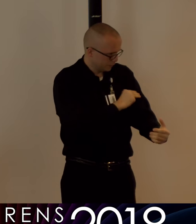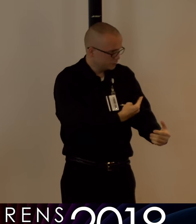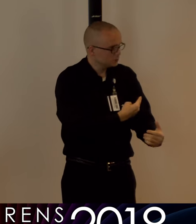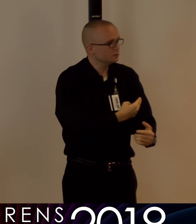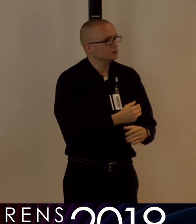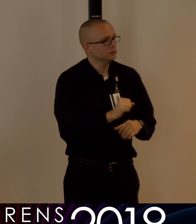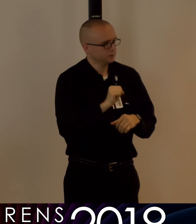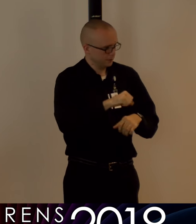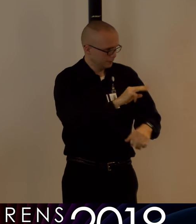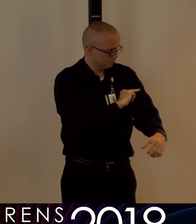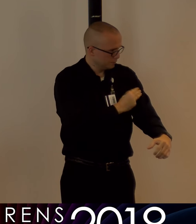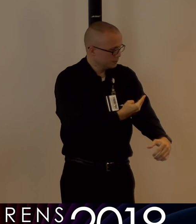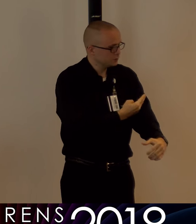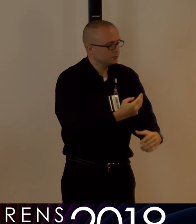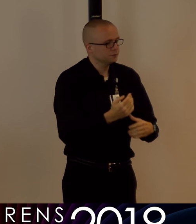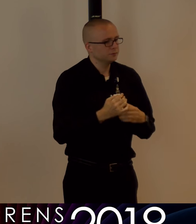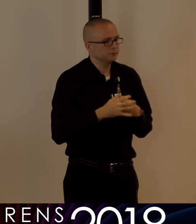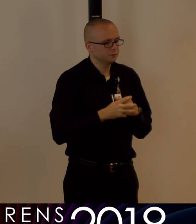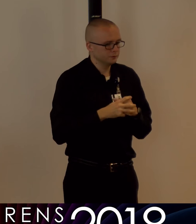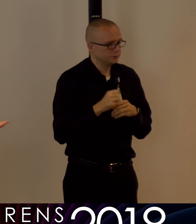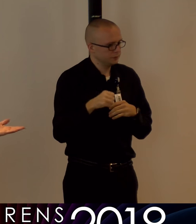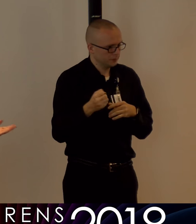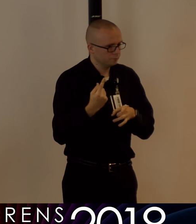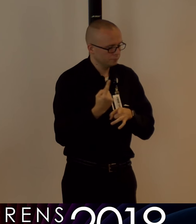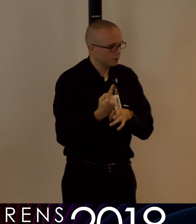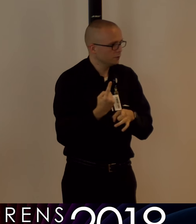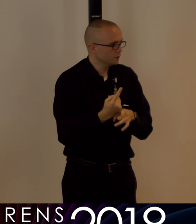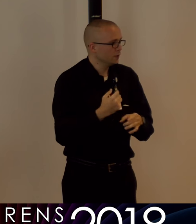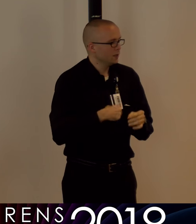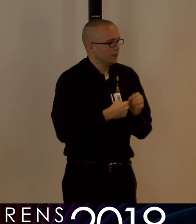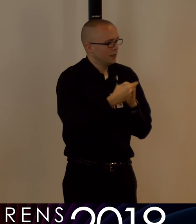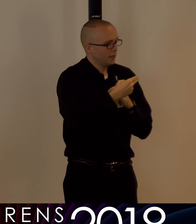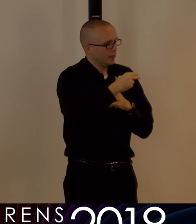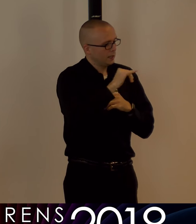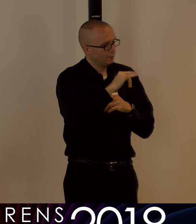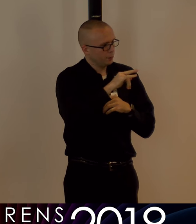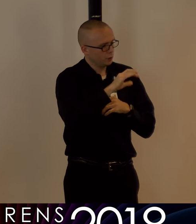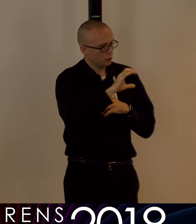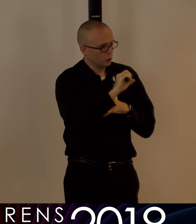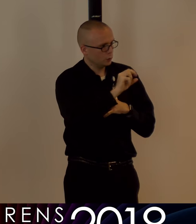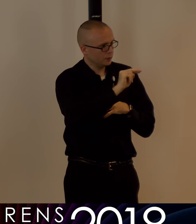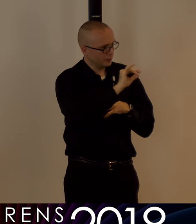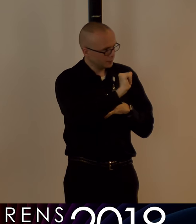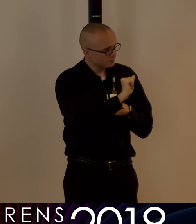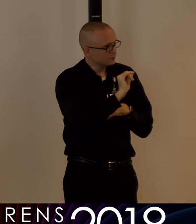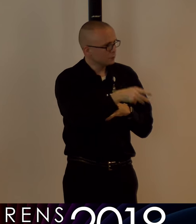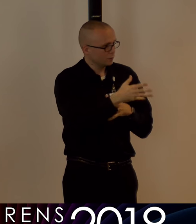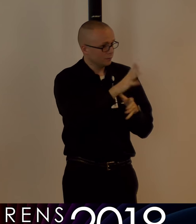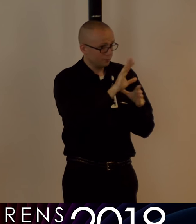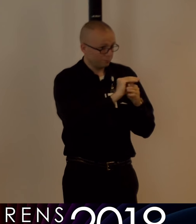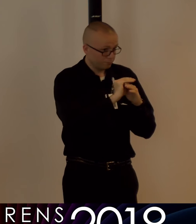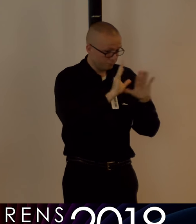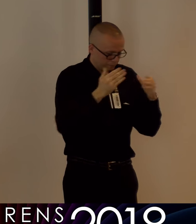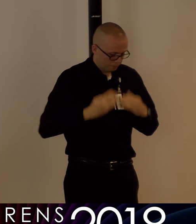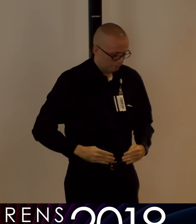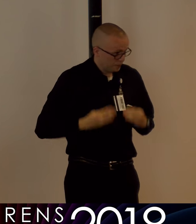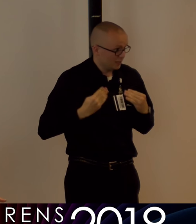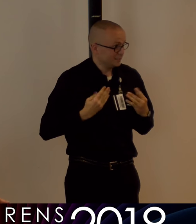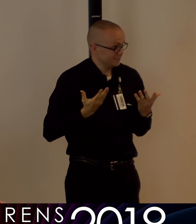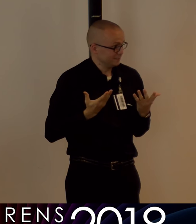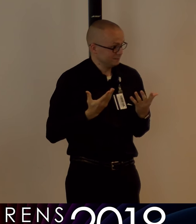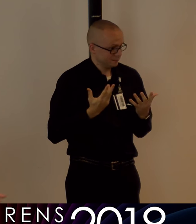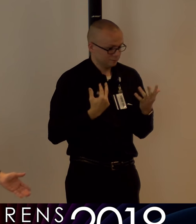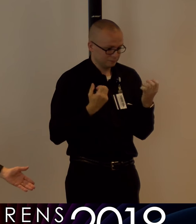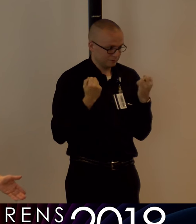Right, musculoskeletal and hypotonia. So we've covered basically the whole body,